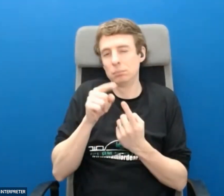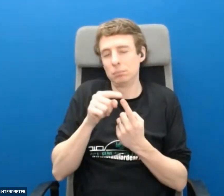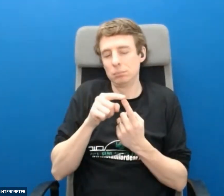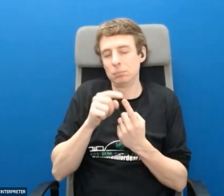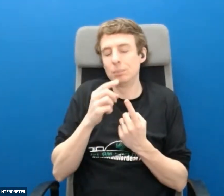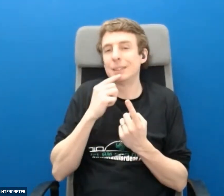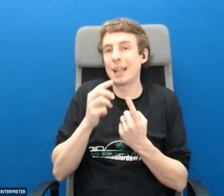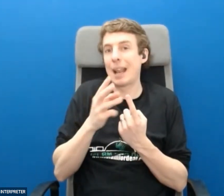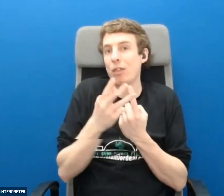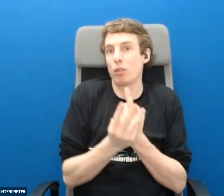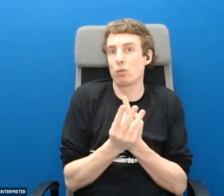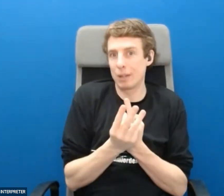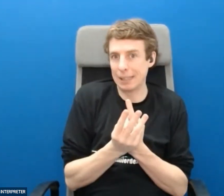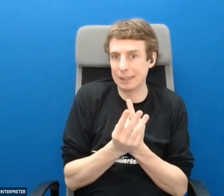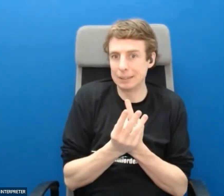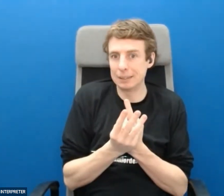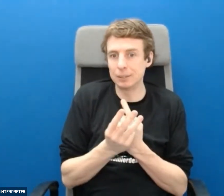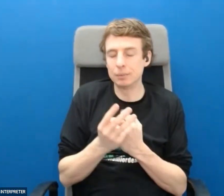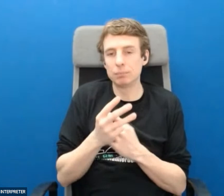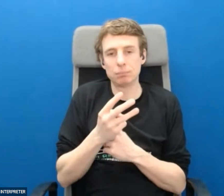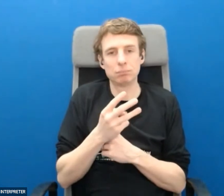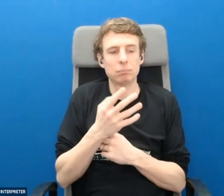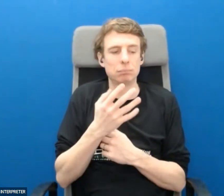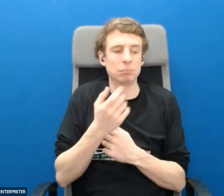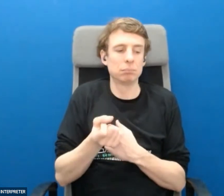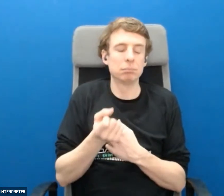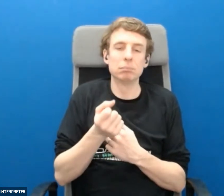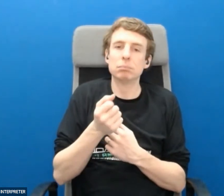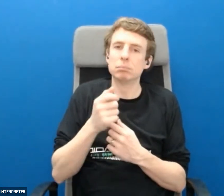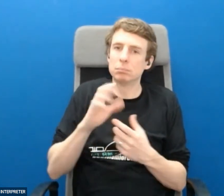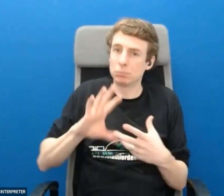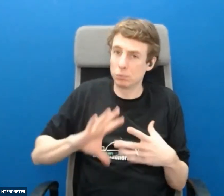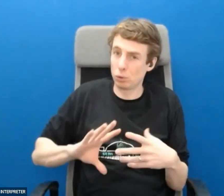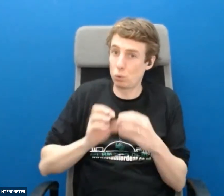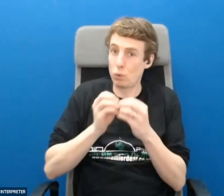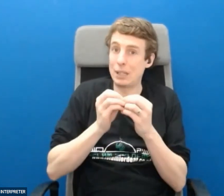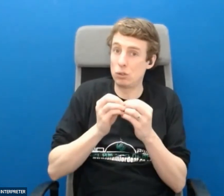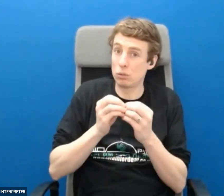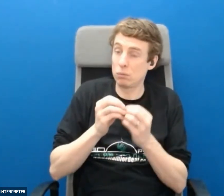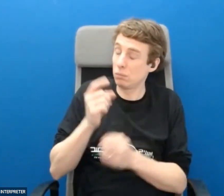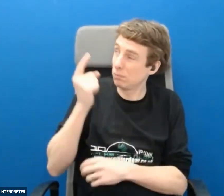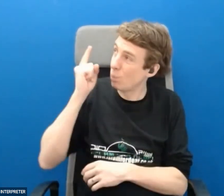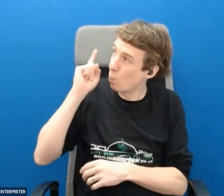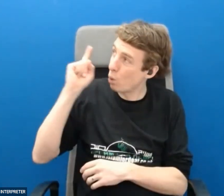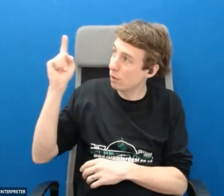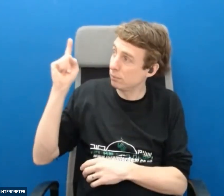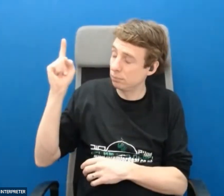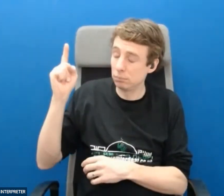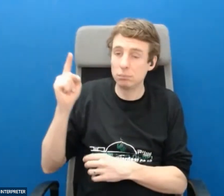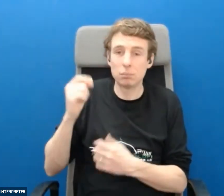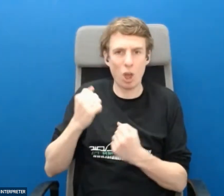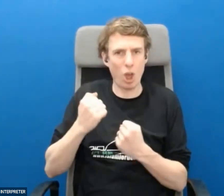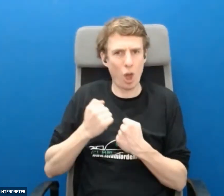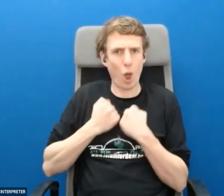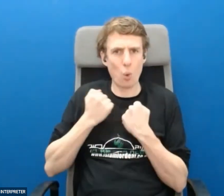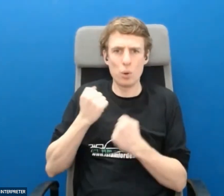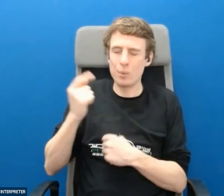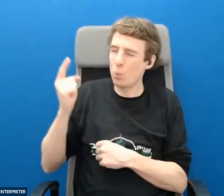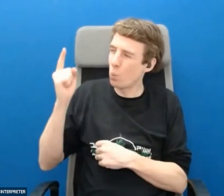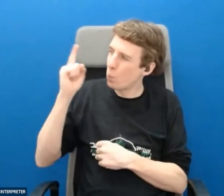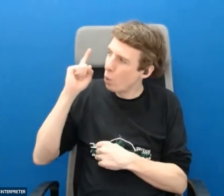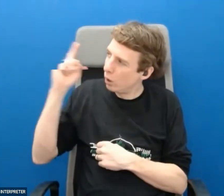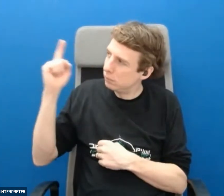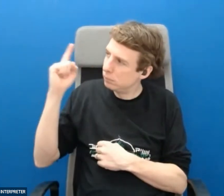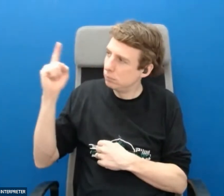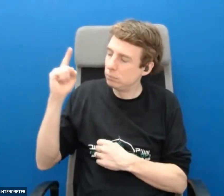in His essence of being a creator, in ownership, and in organizing. And then the second